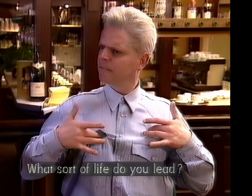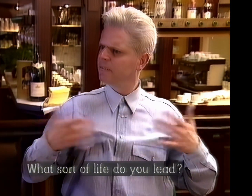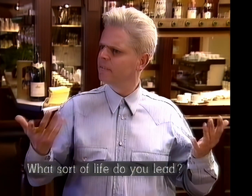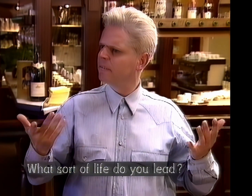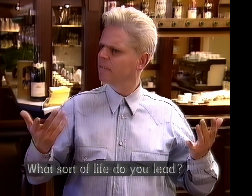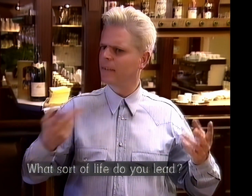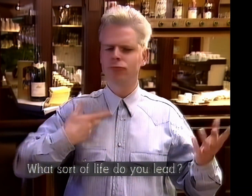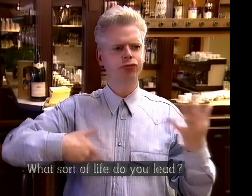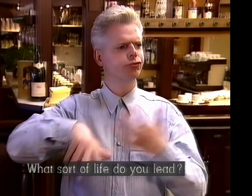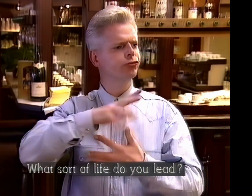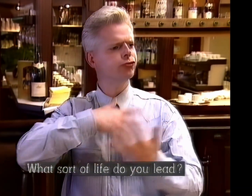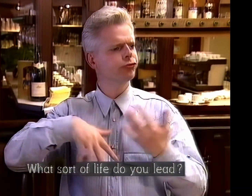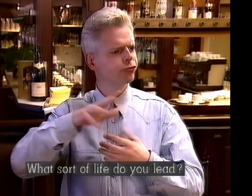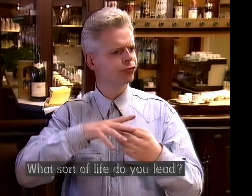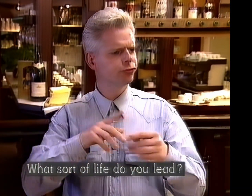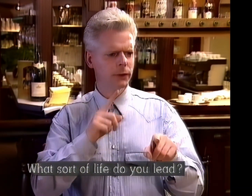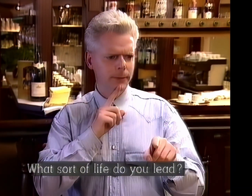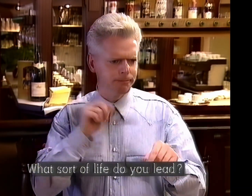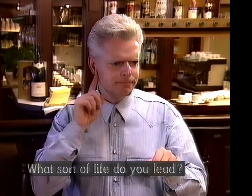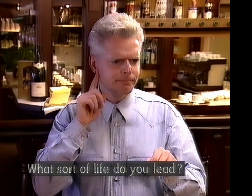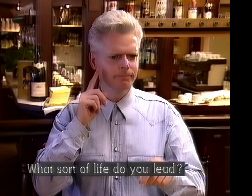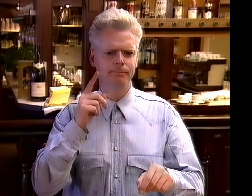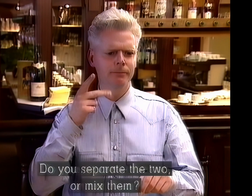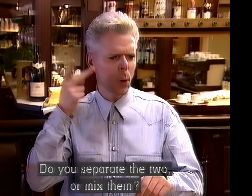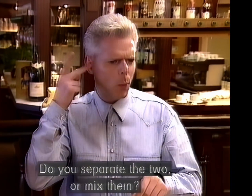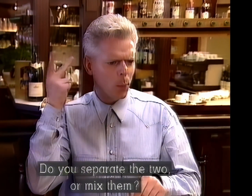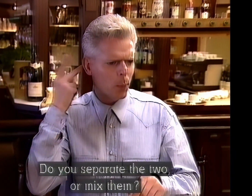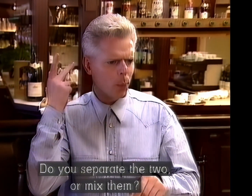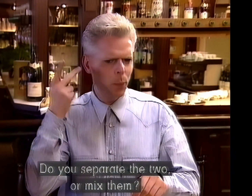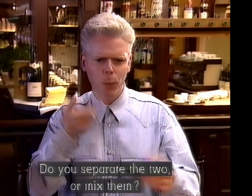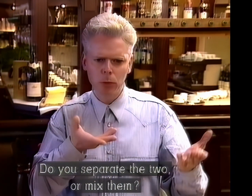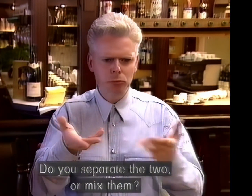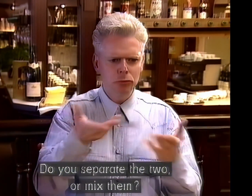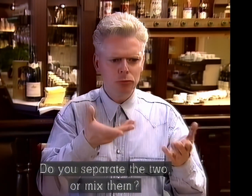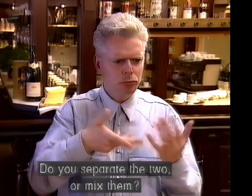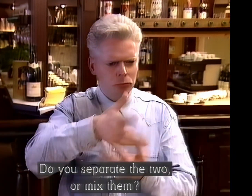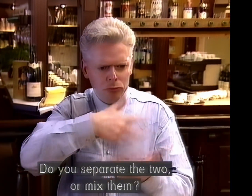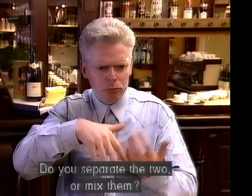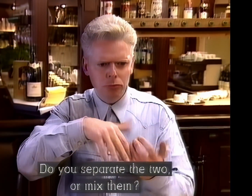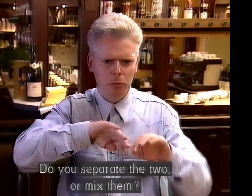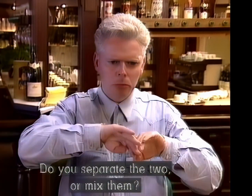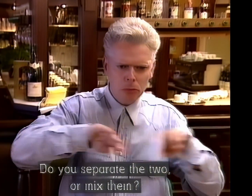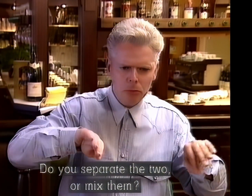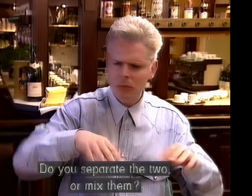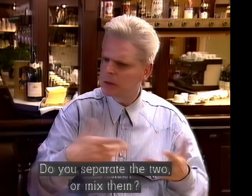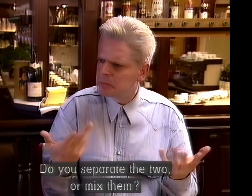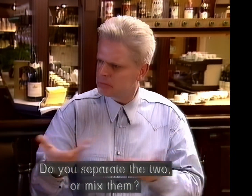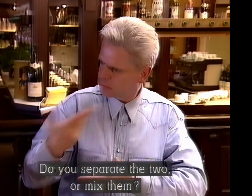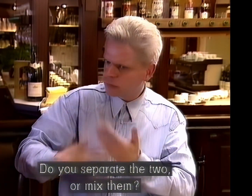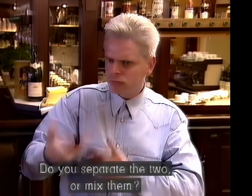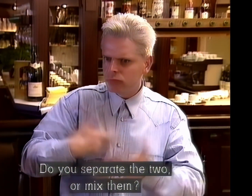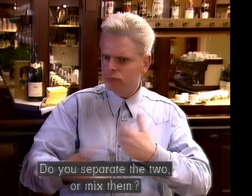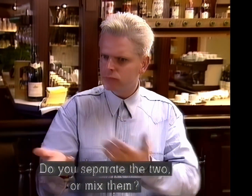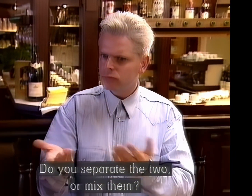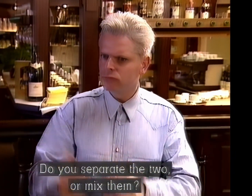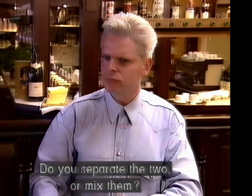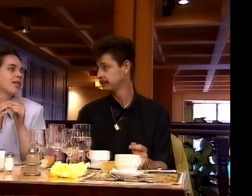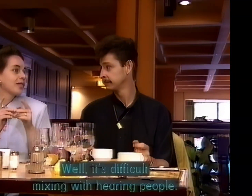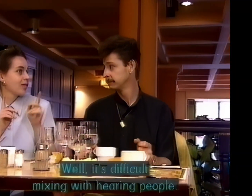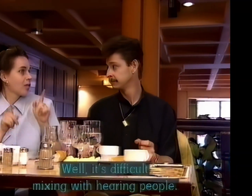How do you, get on with hearing people and deaf people? What sort of lives do you lead? Do you separate the two or